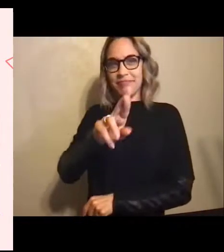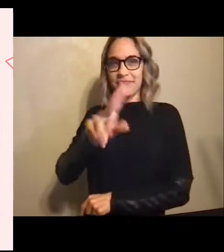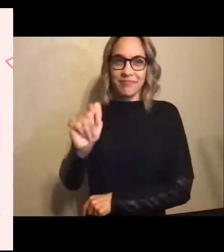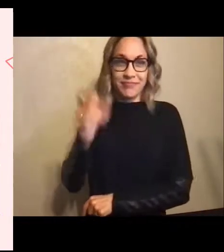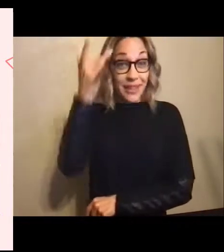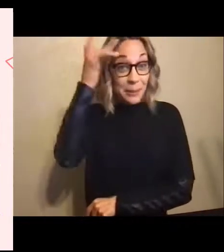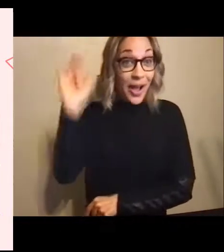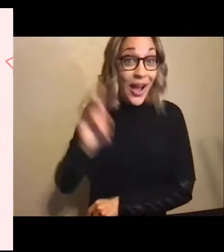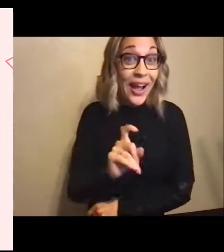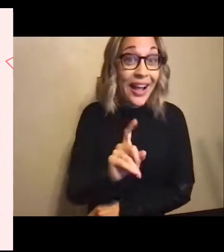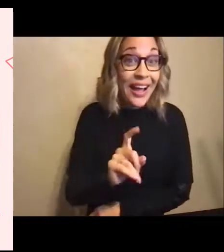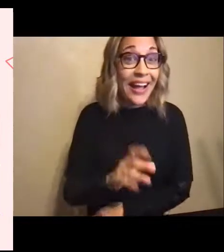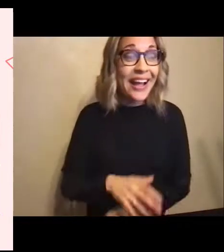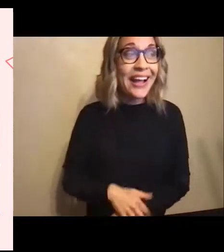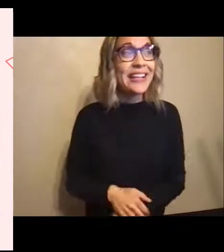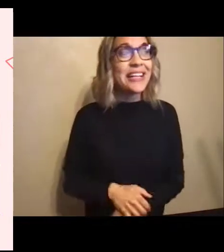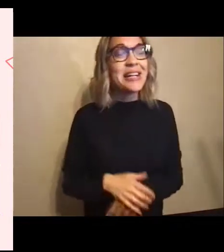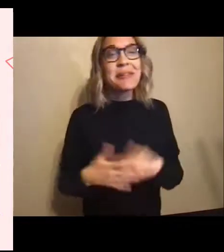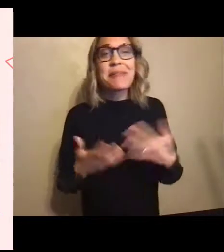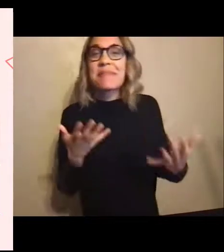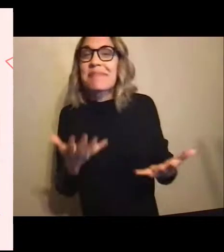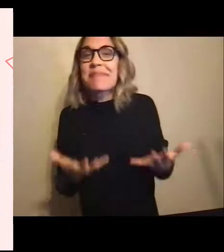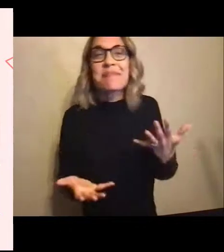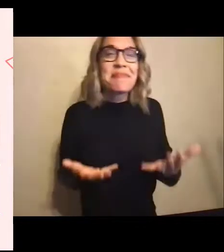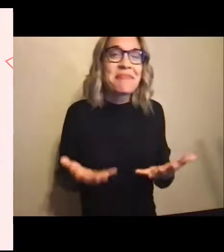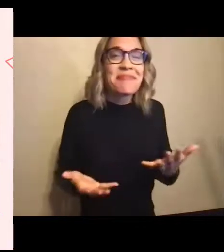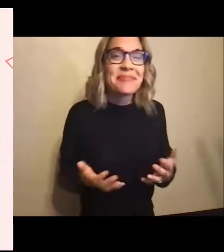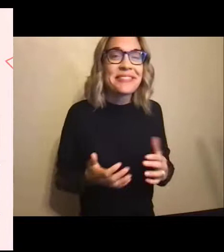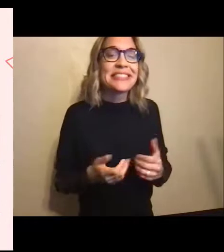S-M-A-R-T. That is, of course, an acronym.